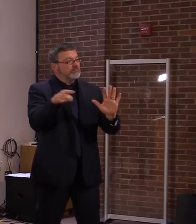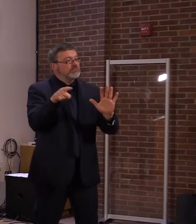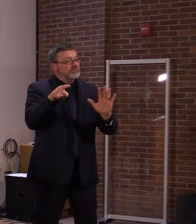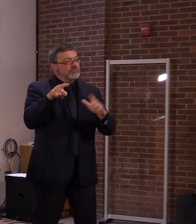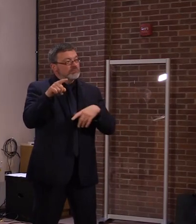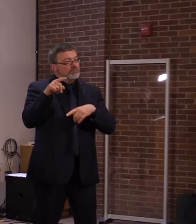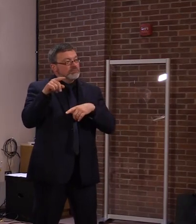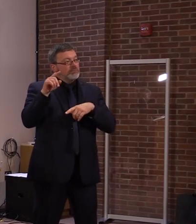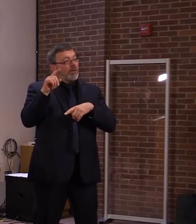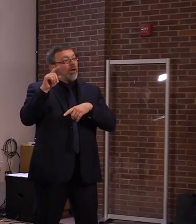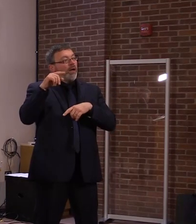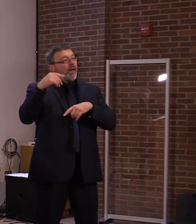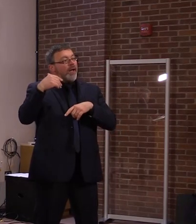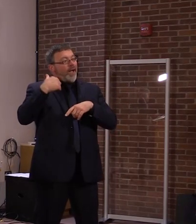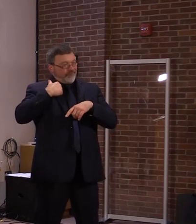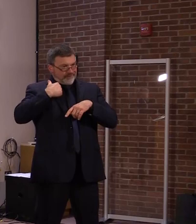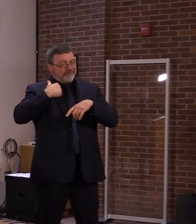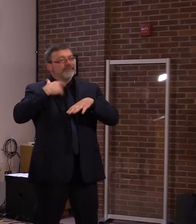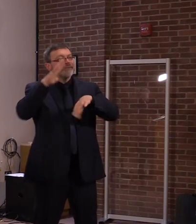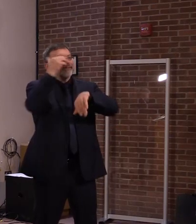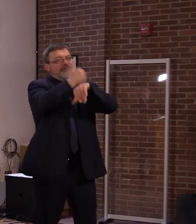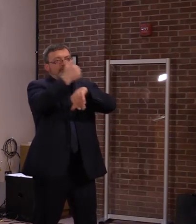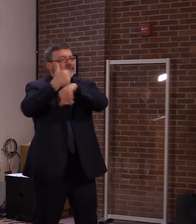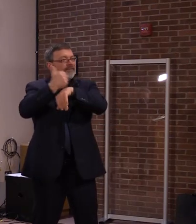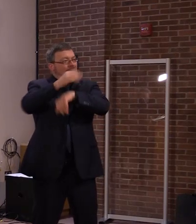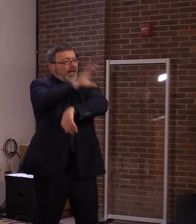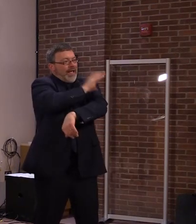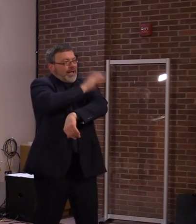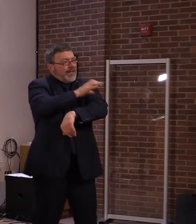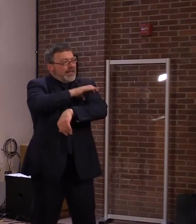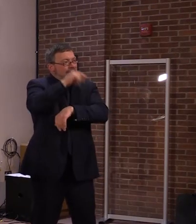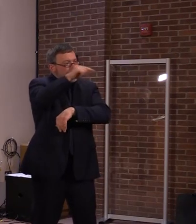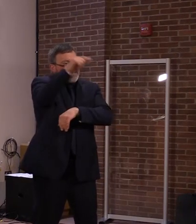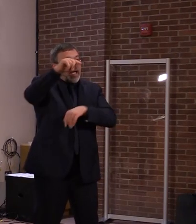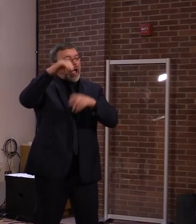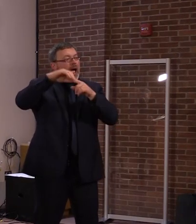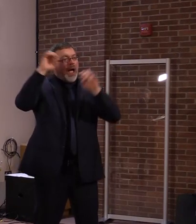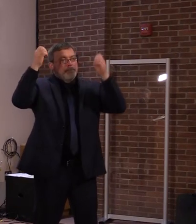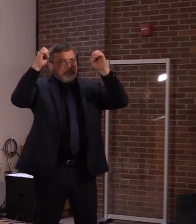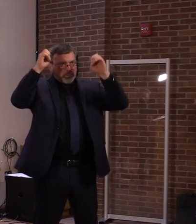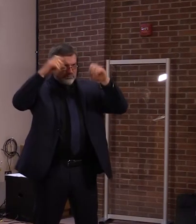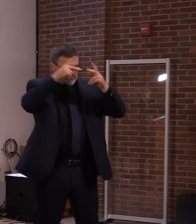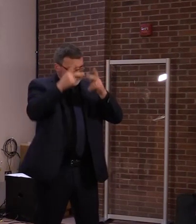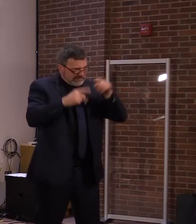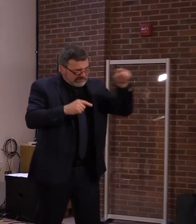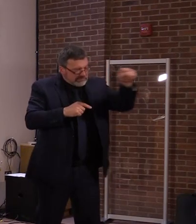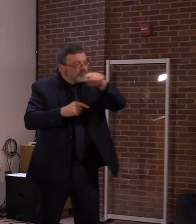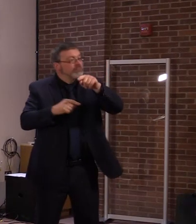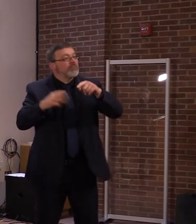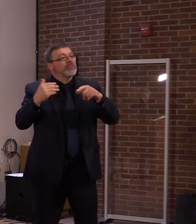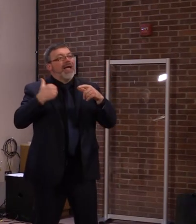clinics, 11 healthcare partner locations available, and between those groups, they're